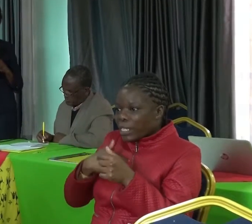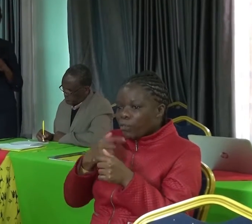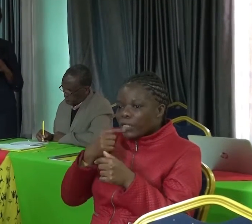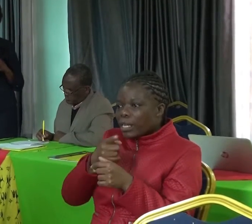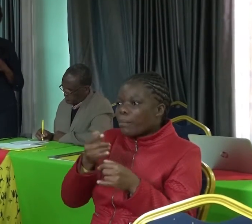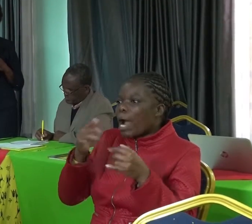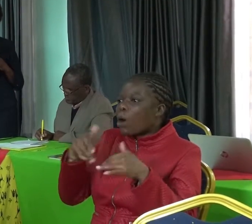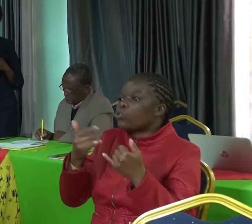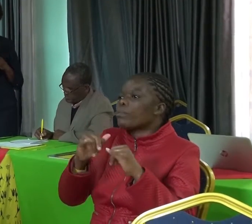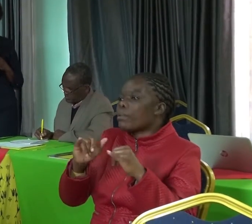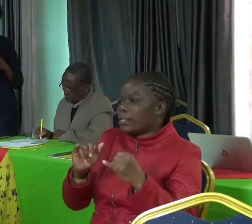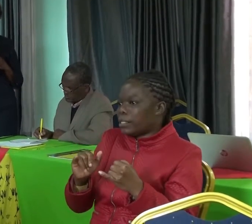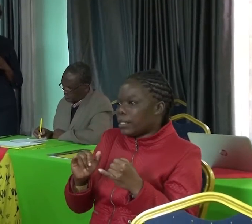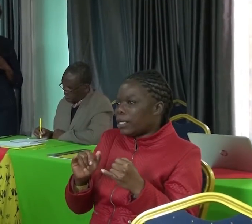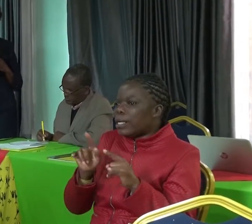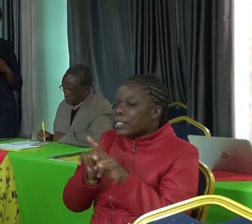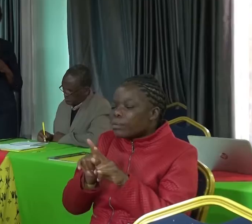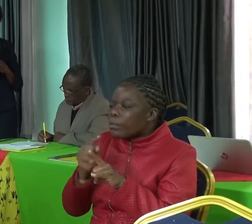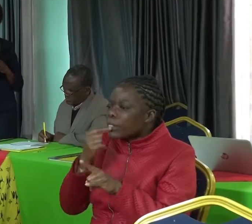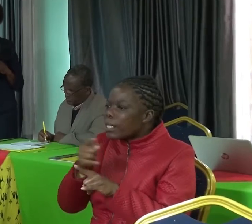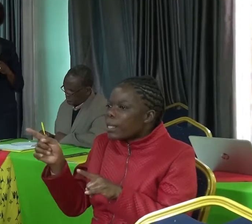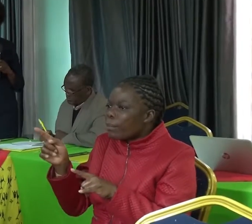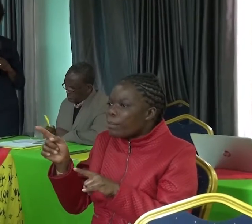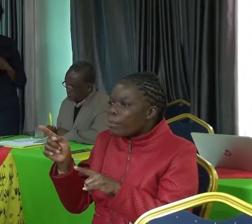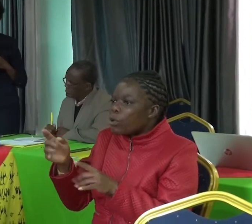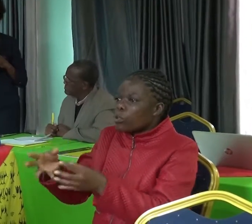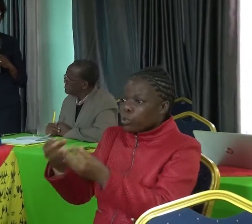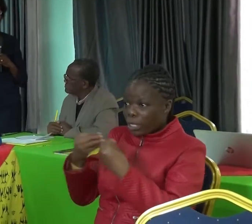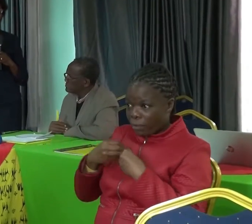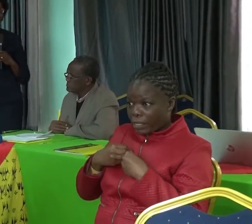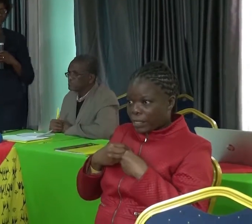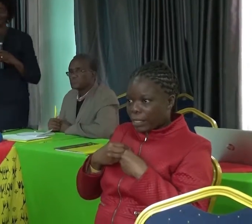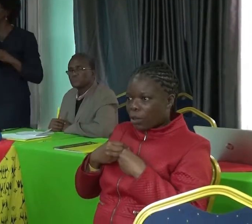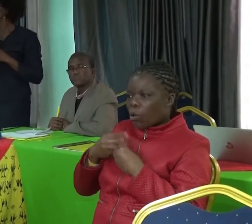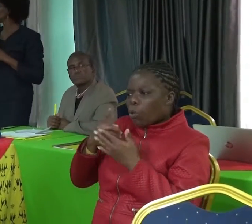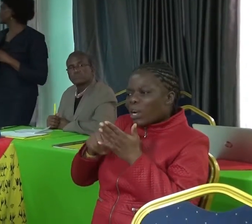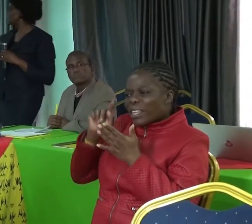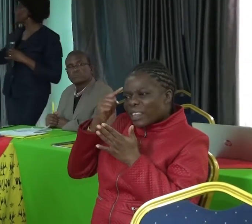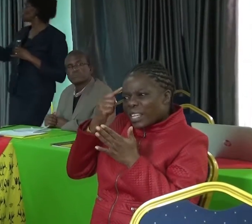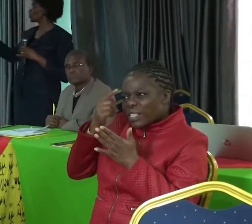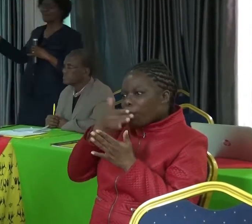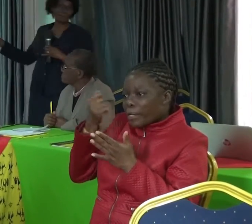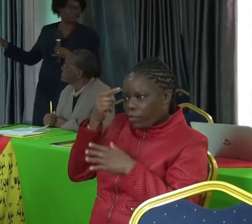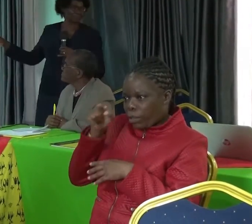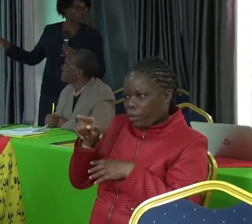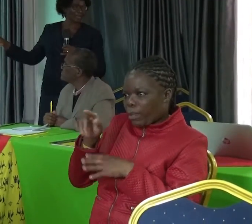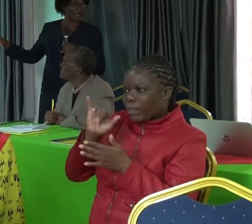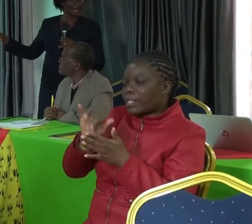them leeway to also tell us what they think they can, how they think they can implement. So that is the bottom